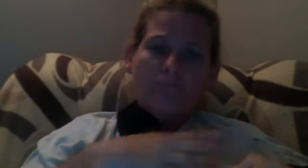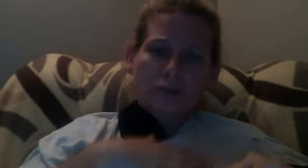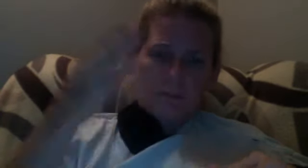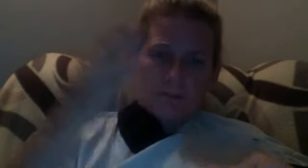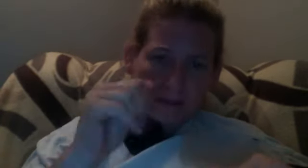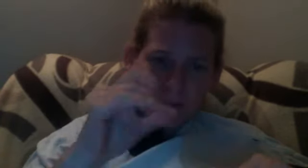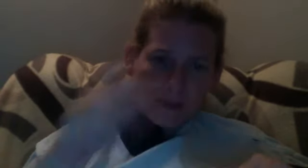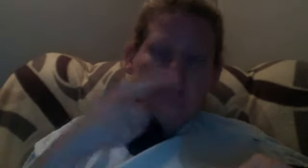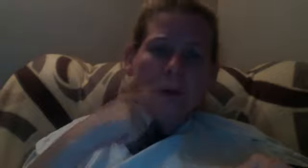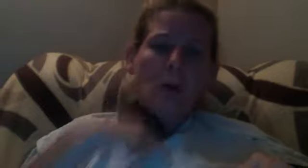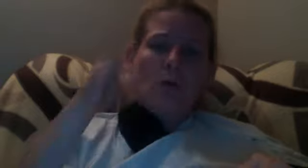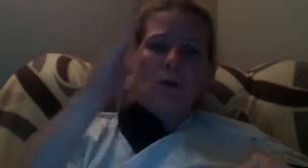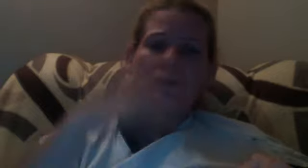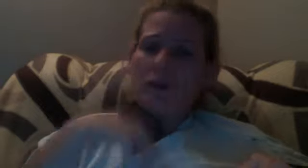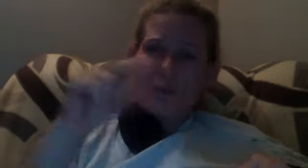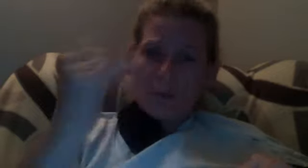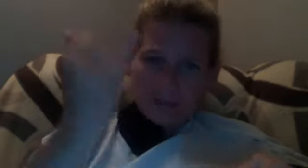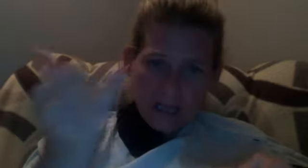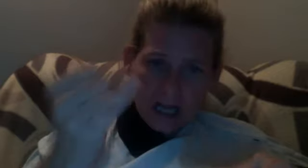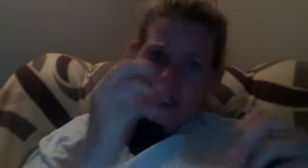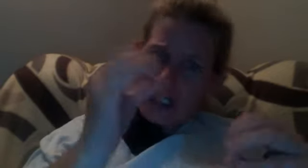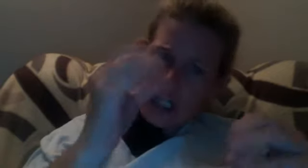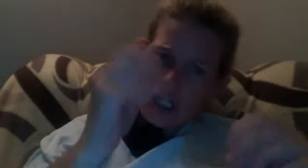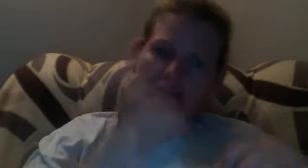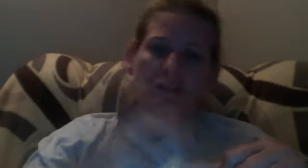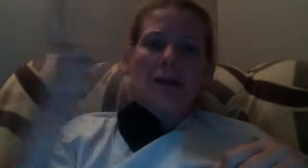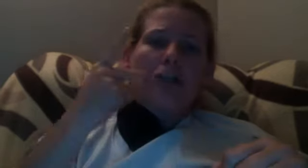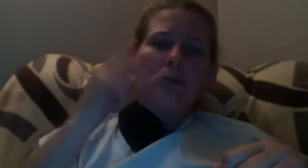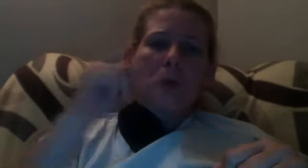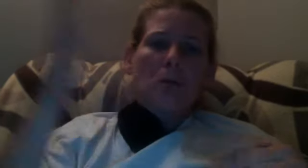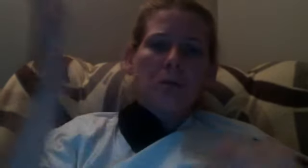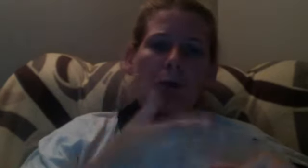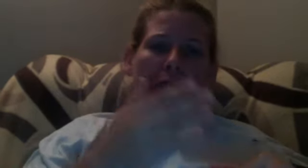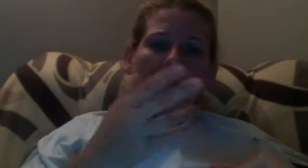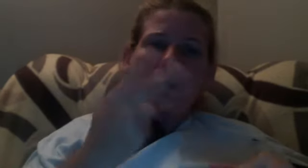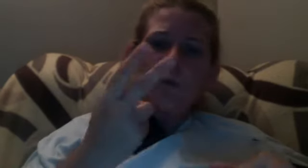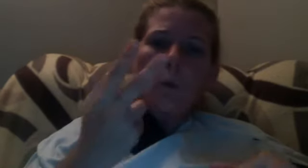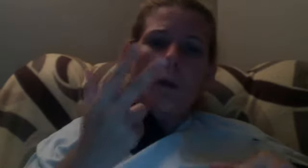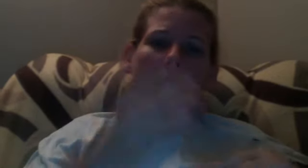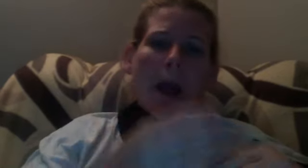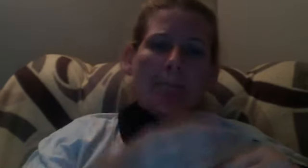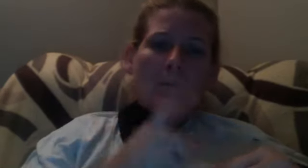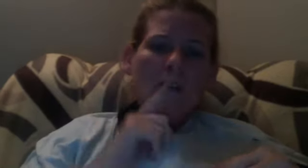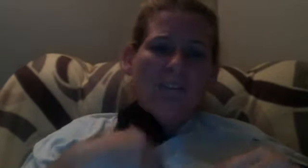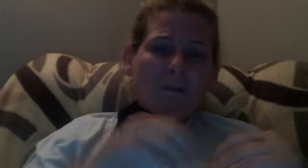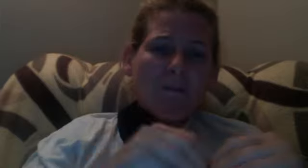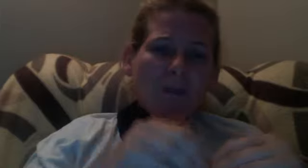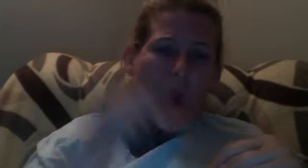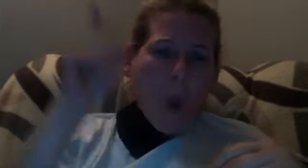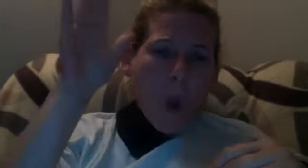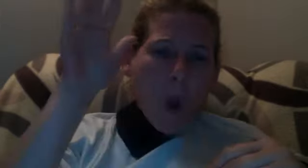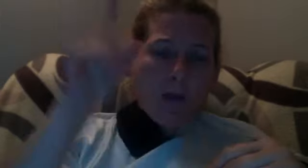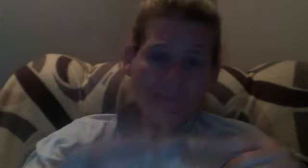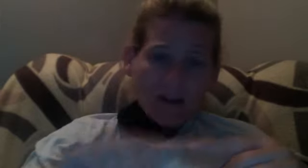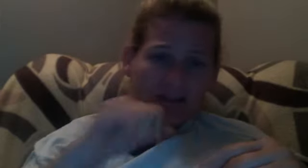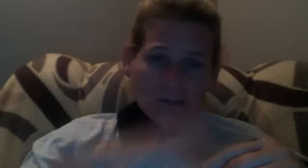era 1920s. Yeah, this is, what do you think, kind of a department store? It was distributed by a department store, yeah. So kind of a